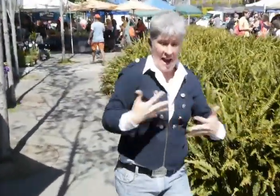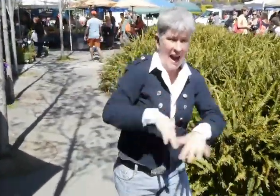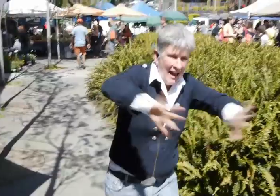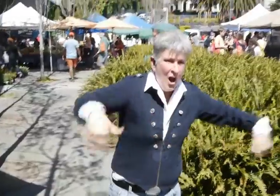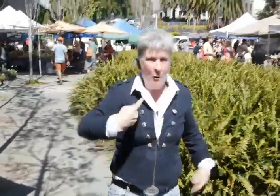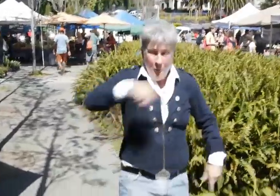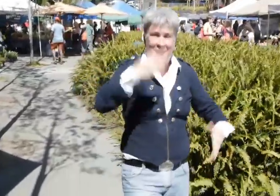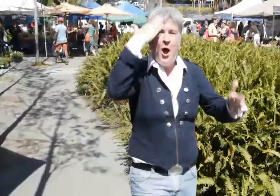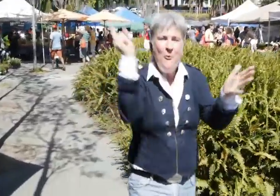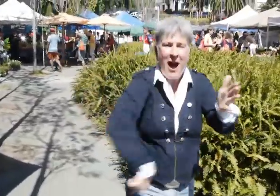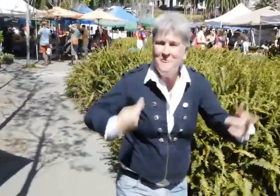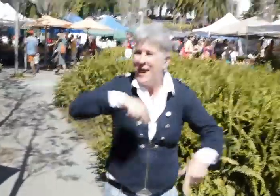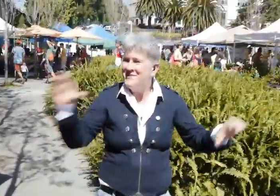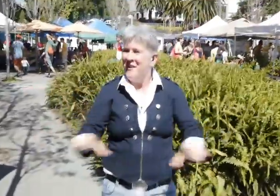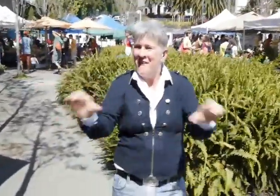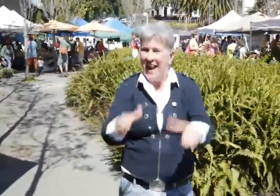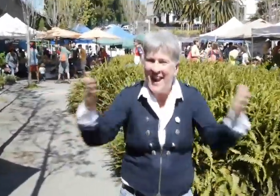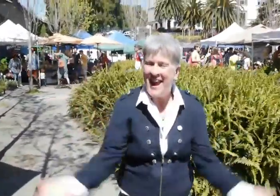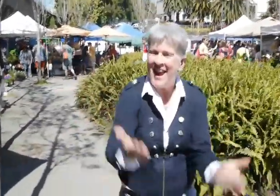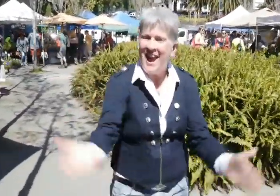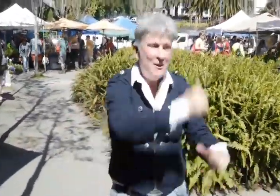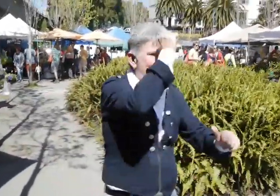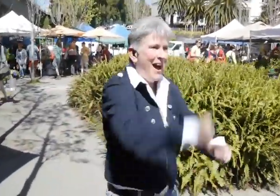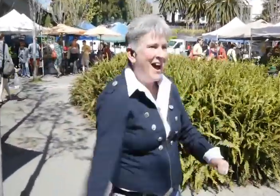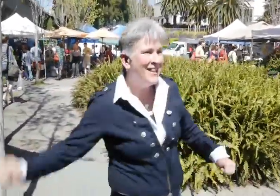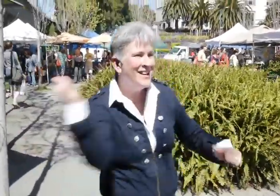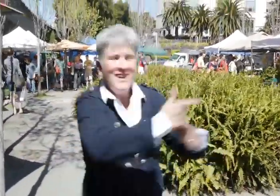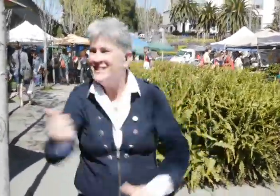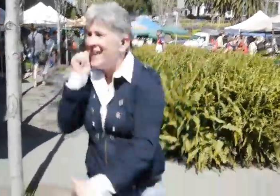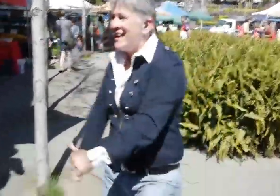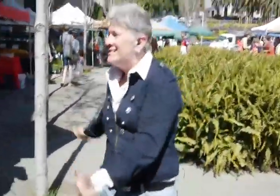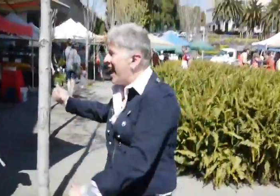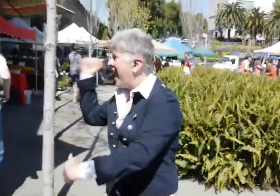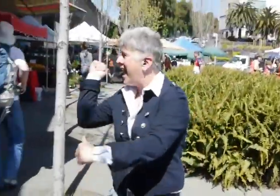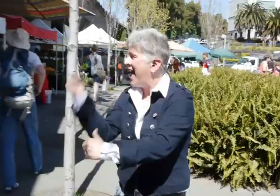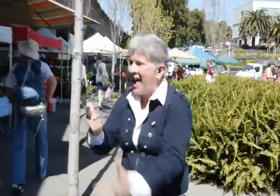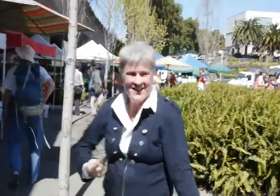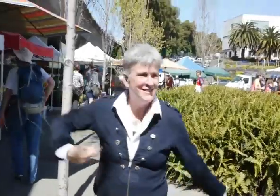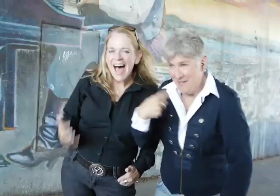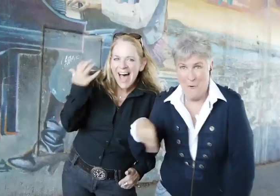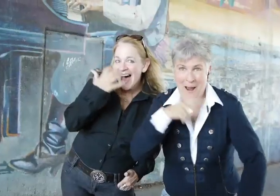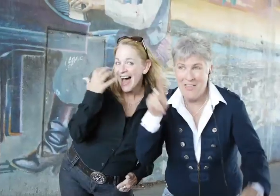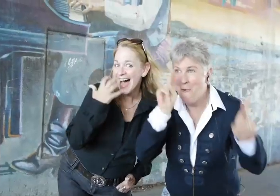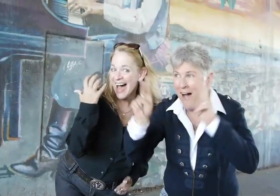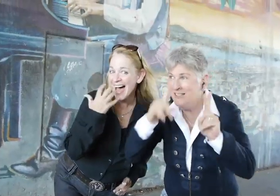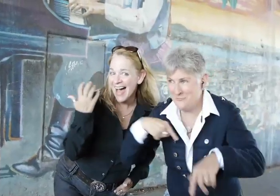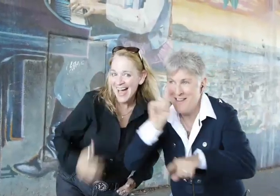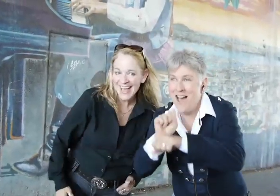fear, we'll know what we're doing here. Brothers and sisters, we are the ones, we are